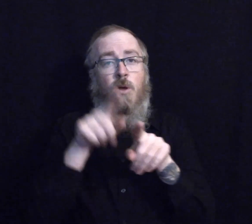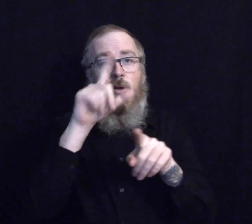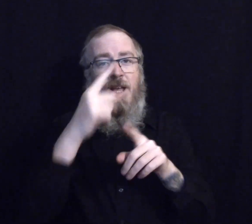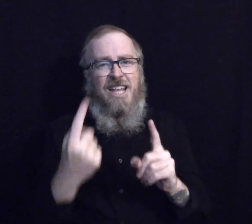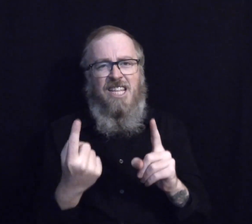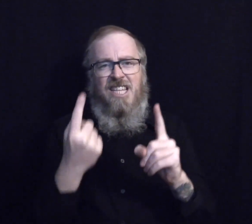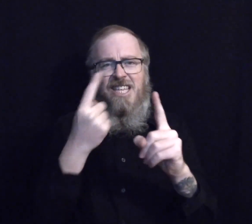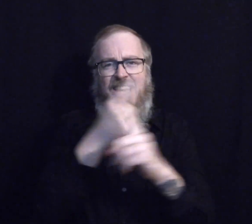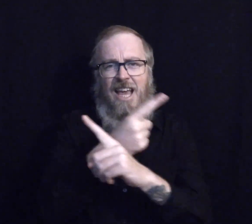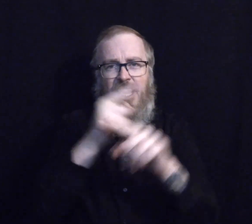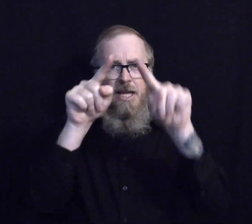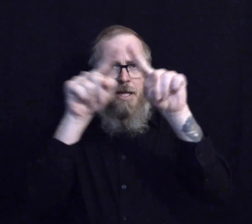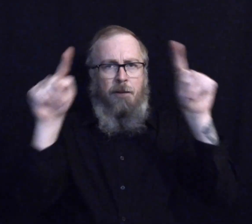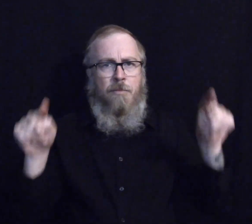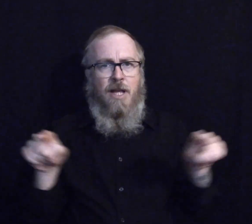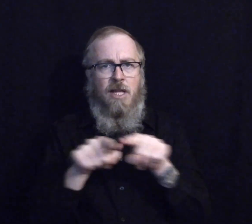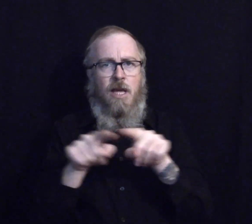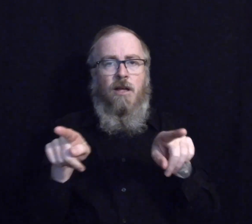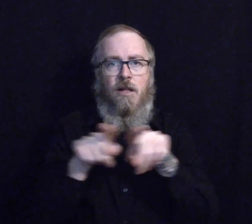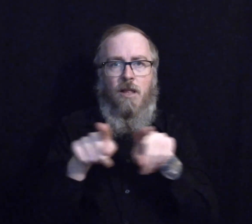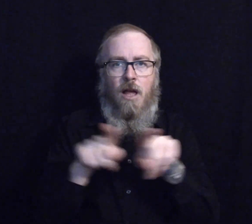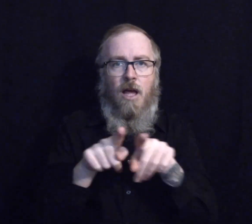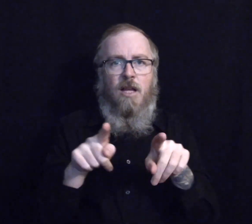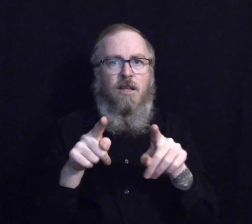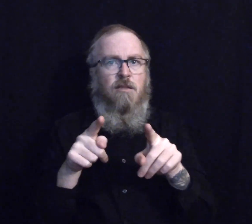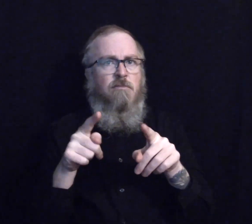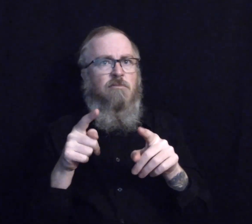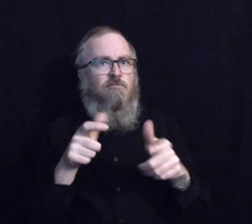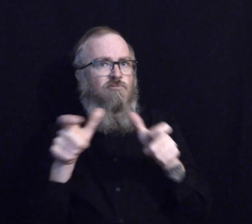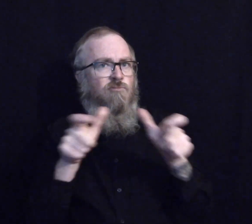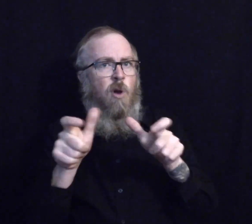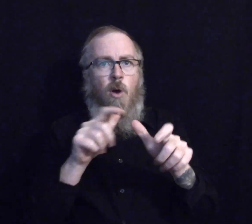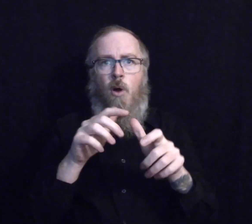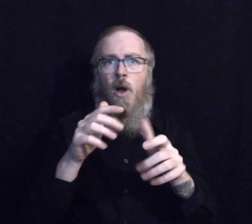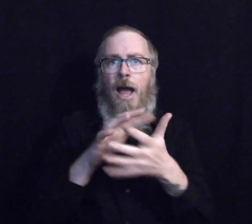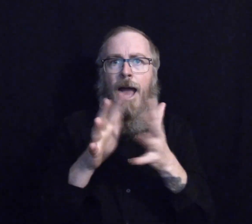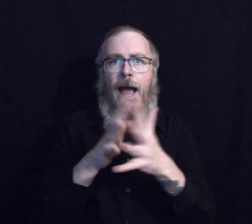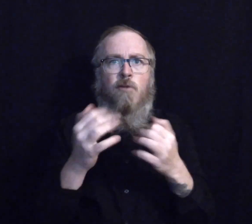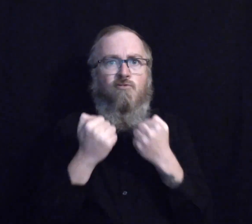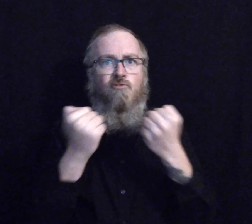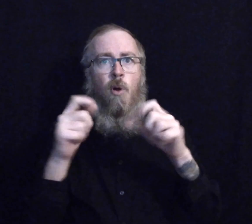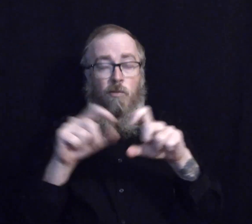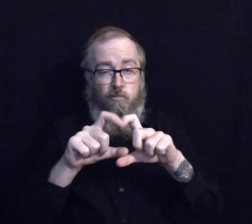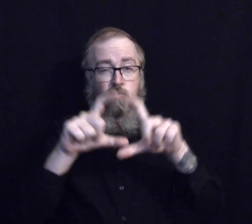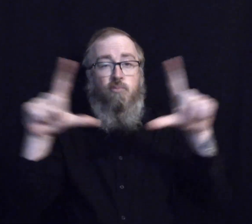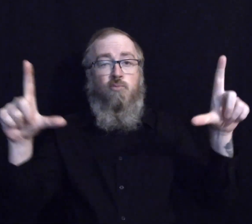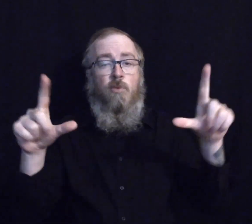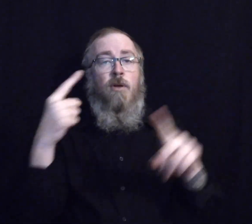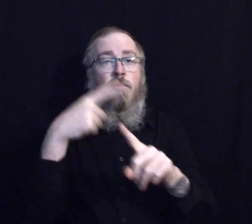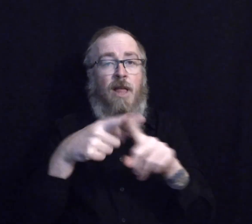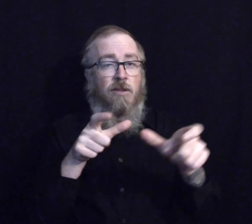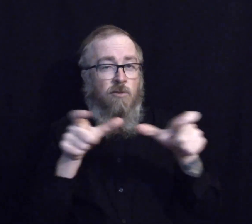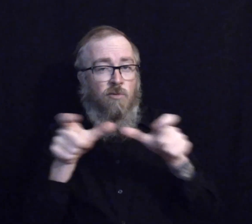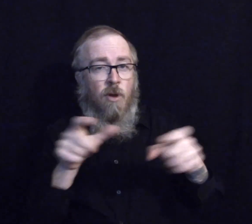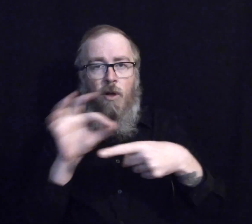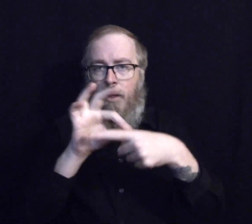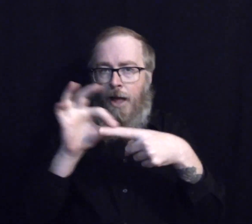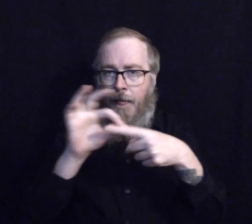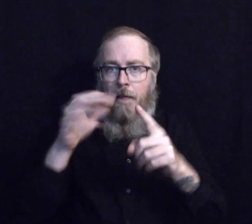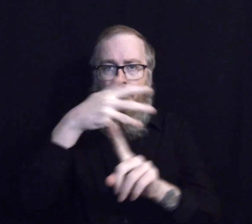The picture can also be modified on this device. You can control how strong the magnification is, as well as things like color contrast as